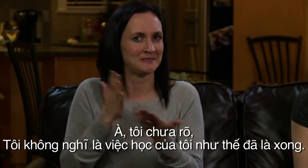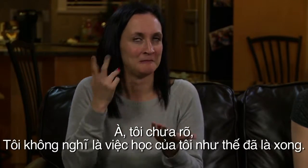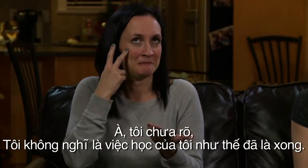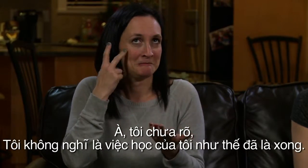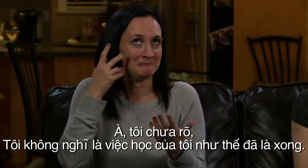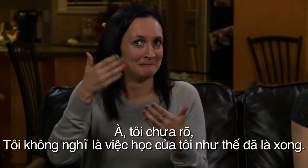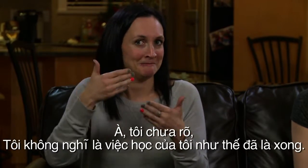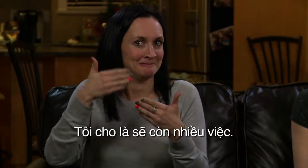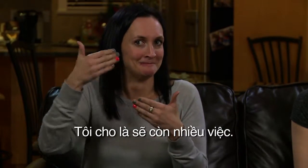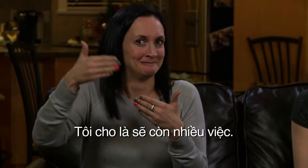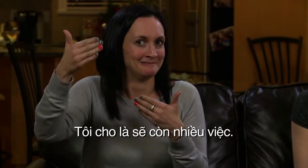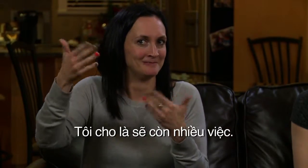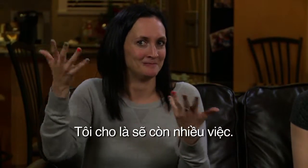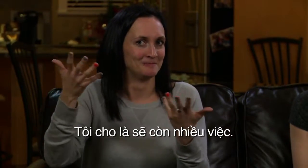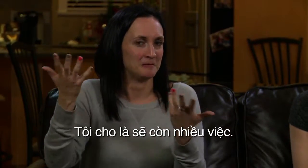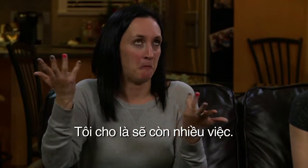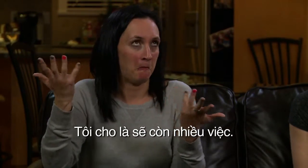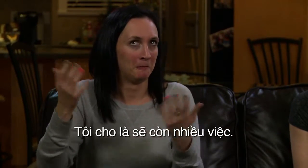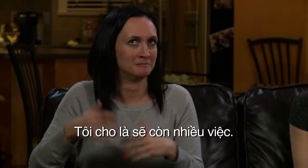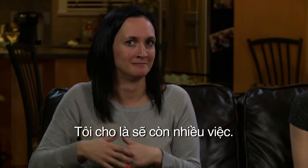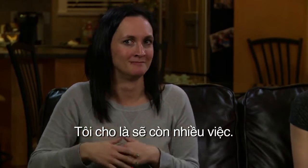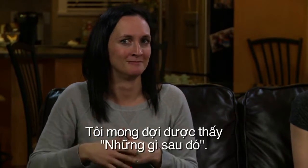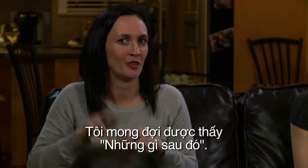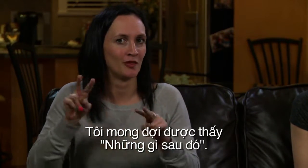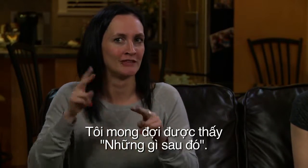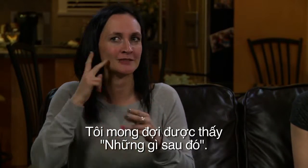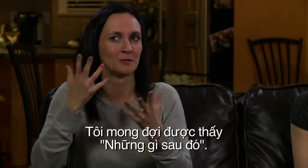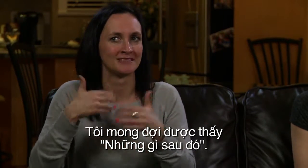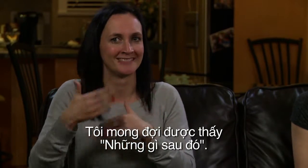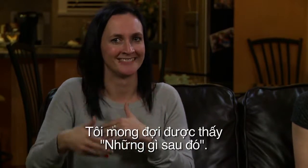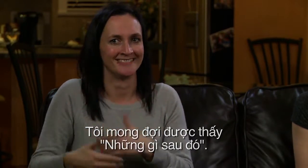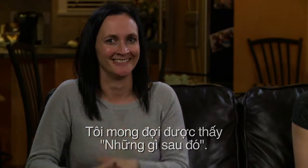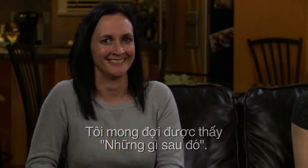school yet. I think there's still more to come. Looking forward to seeing what's next.